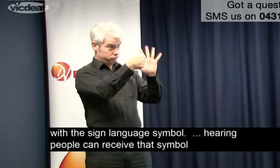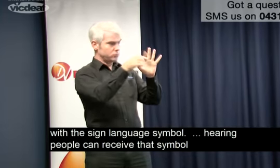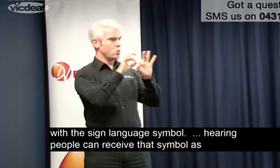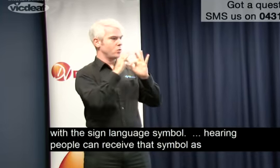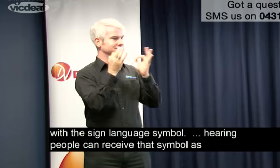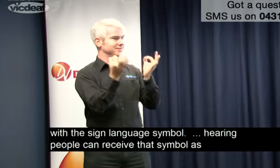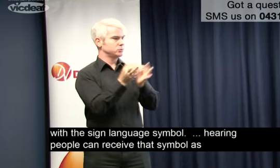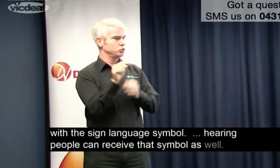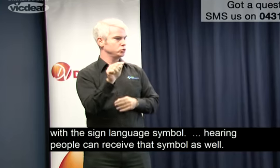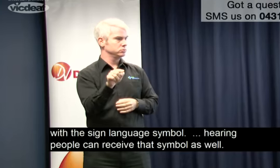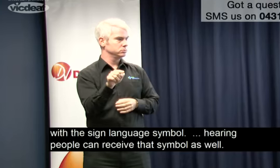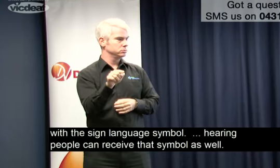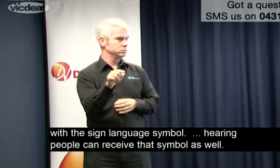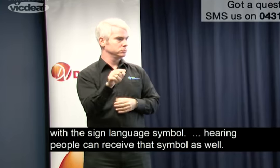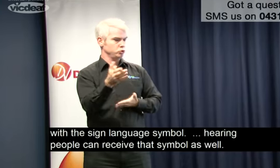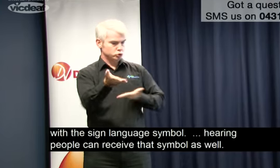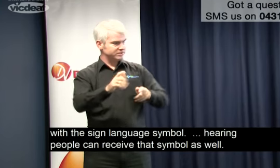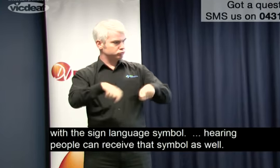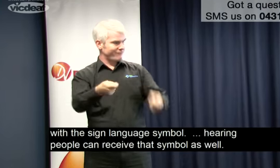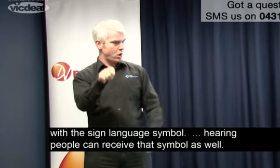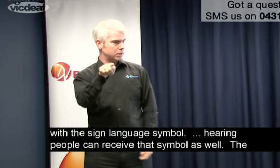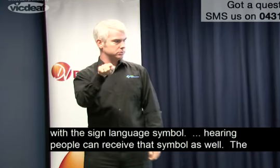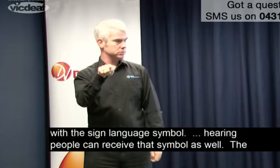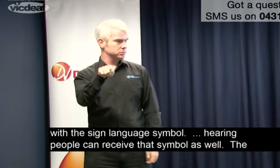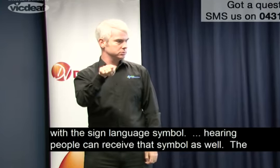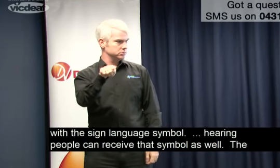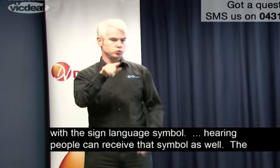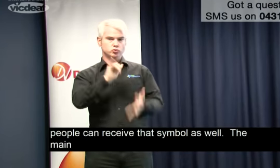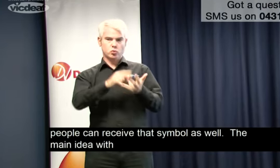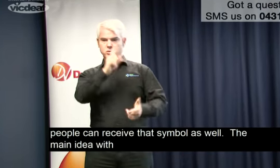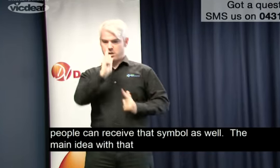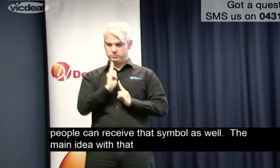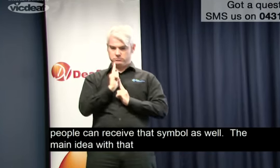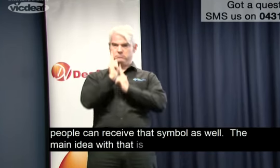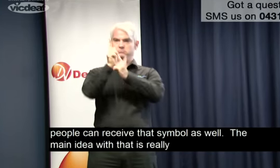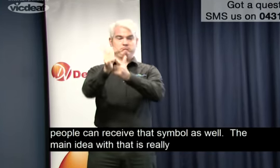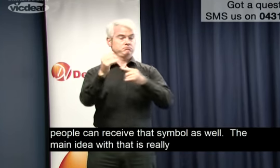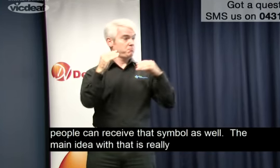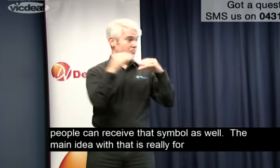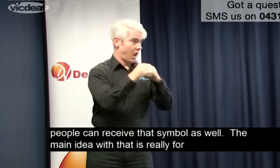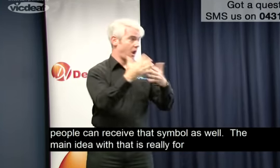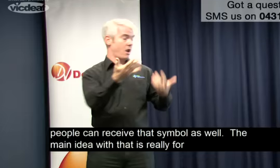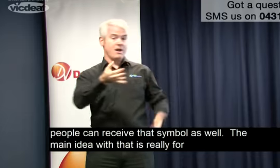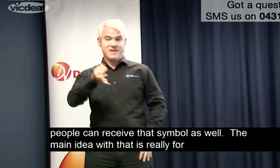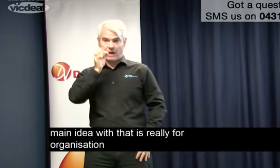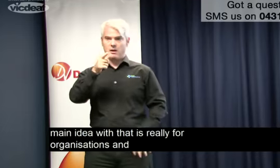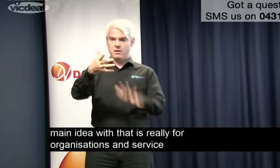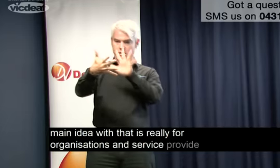So the main idea of that is really for organisations or service providers to be able to provide that symbol, so you can attend a bank perhaps